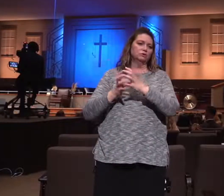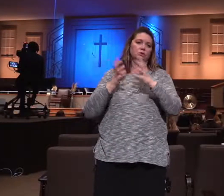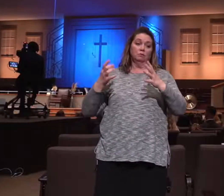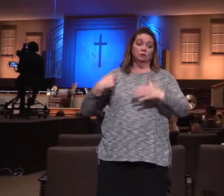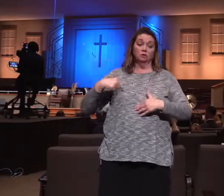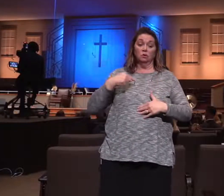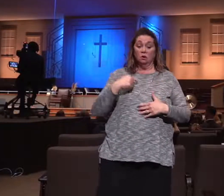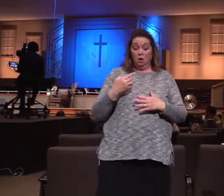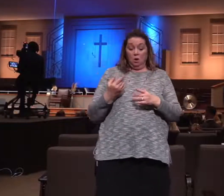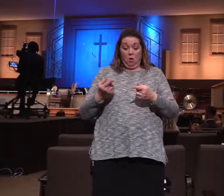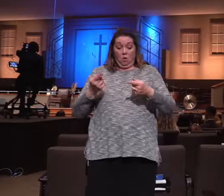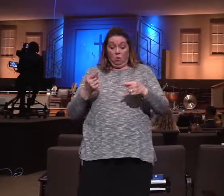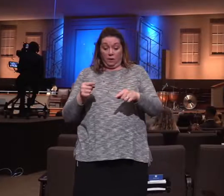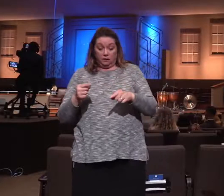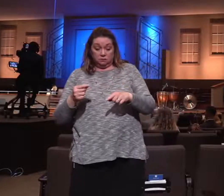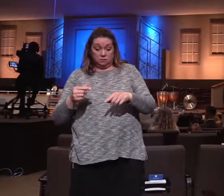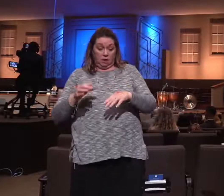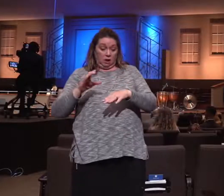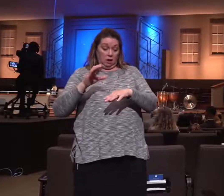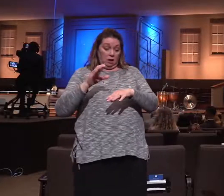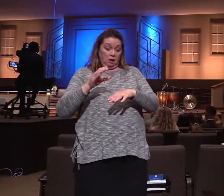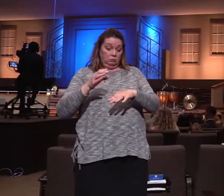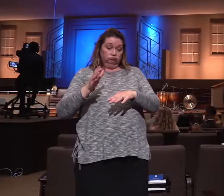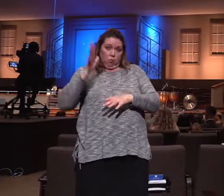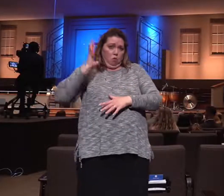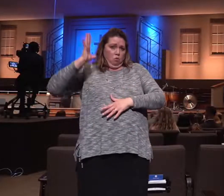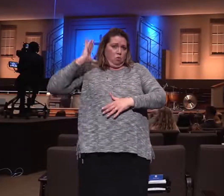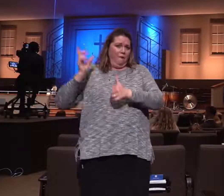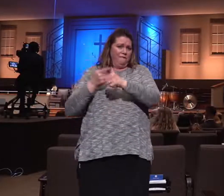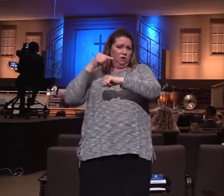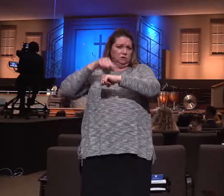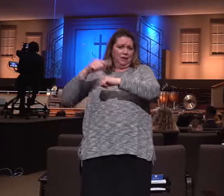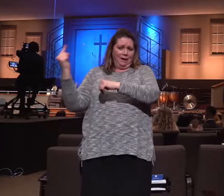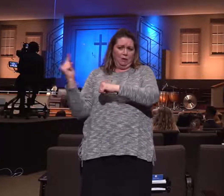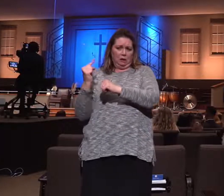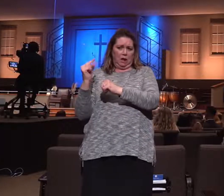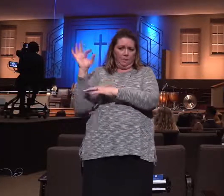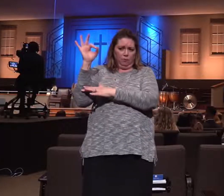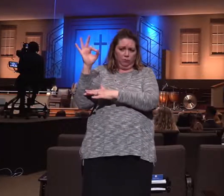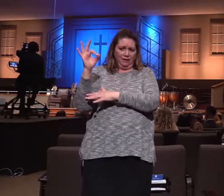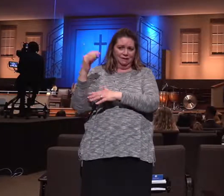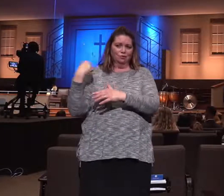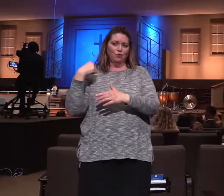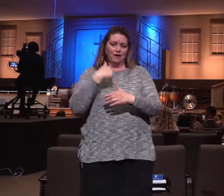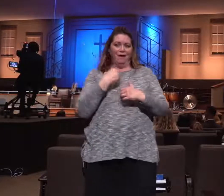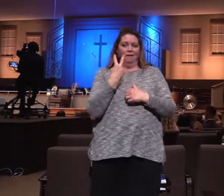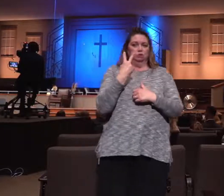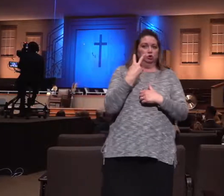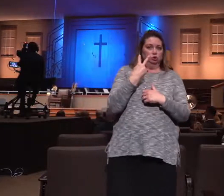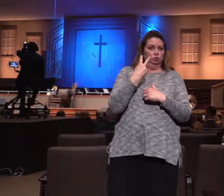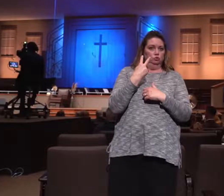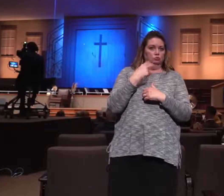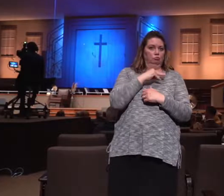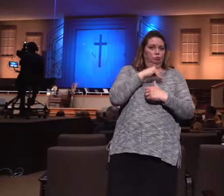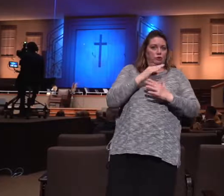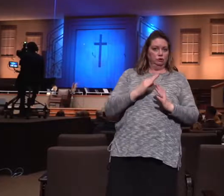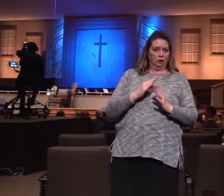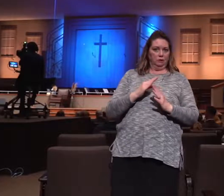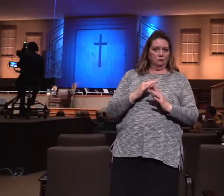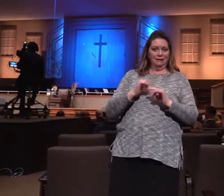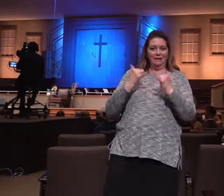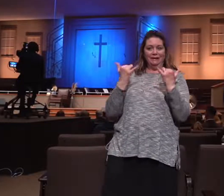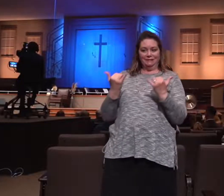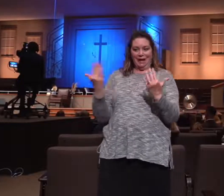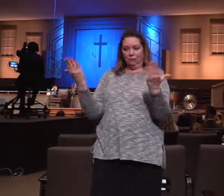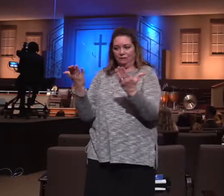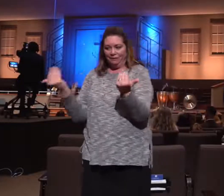two missionaries the first time he preached for us. And now tonight, he's here helping us support some more missionaries.